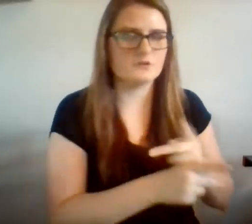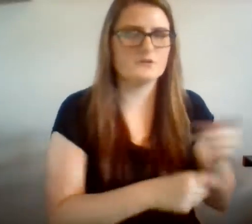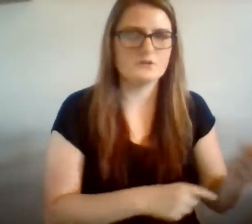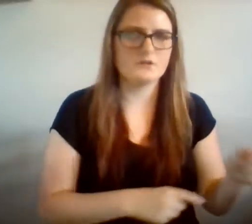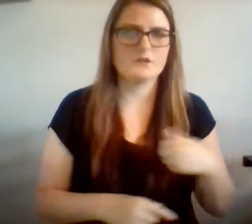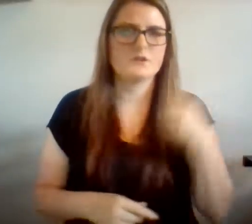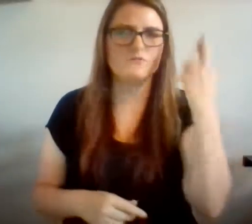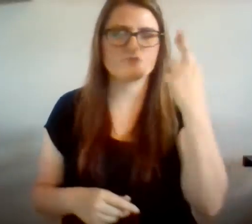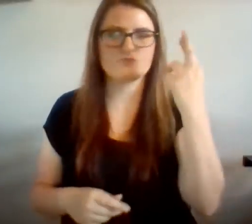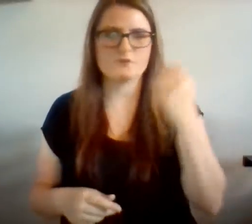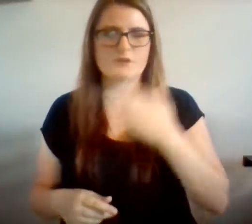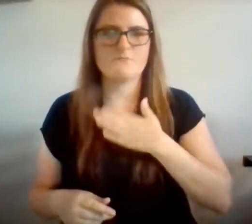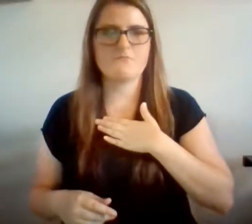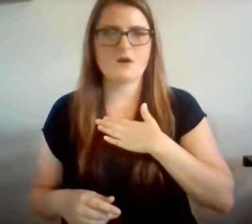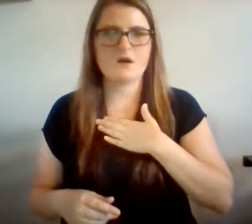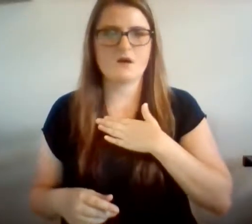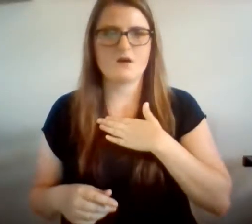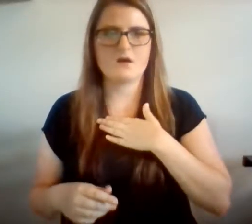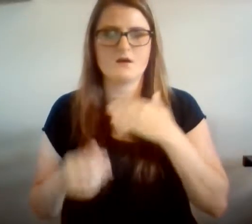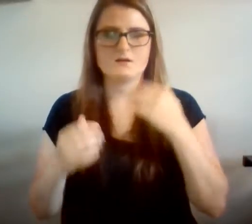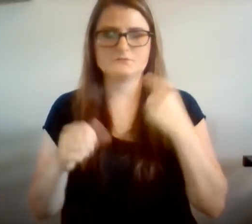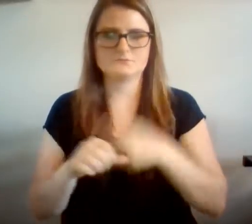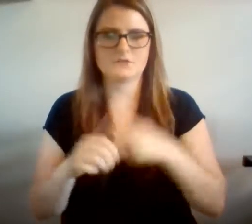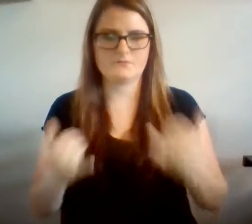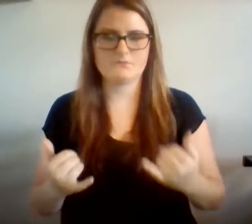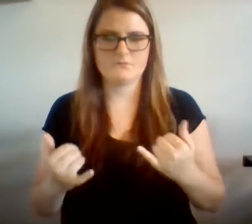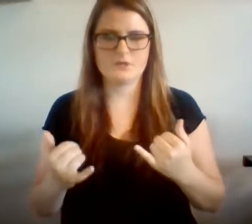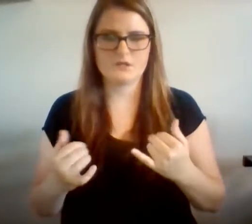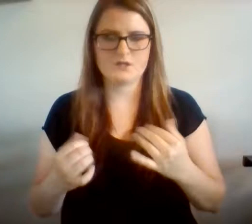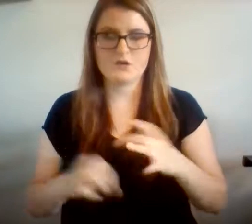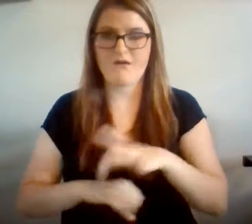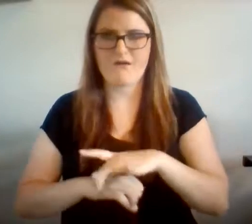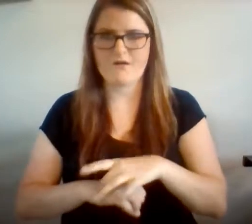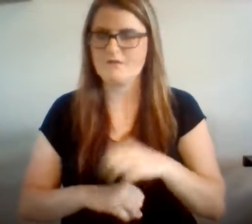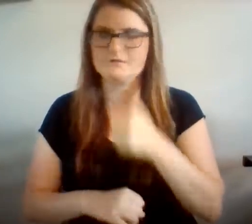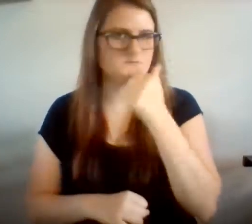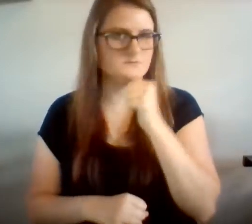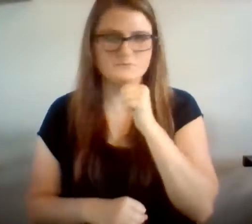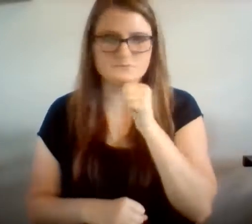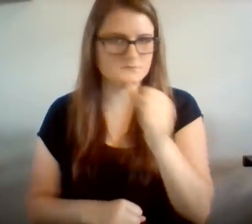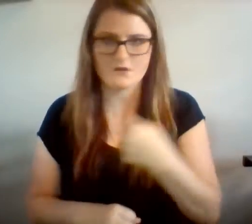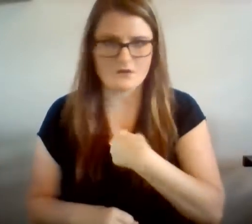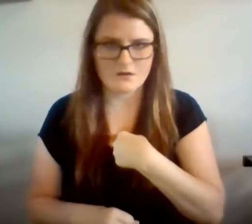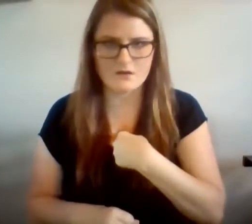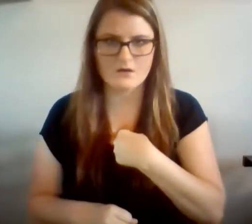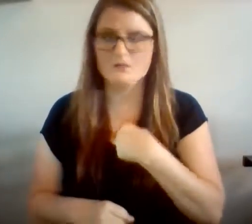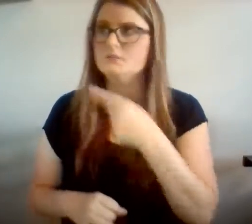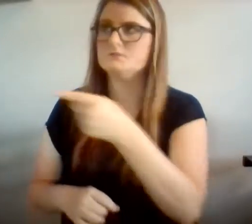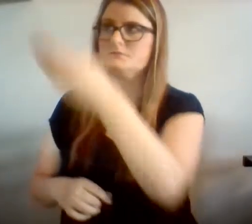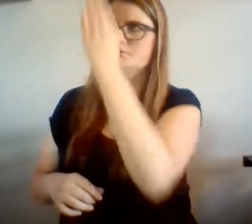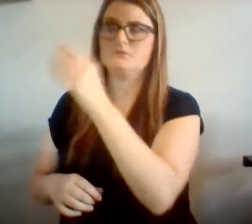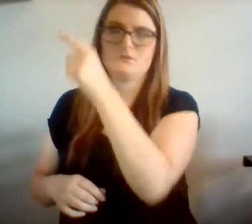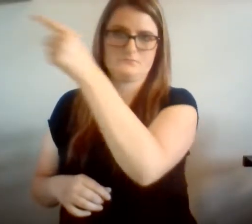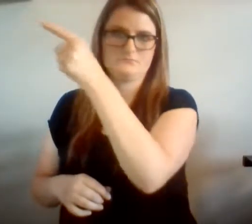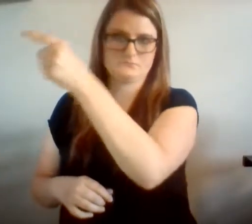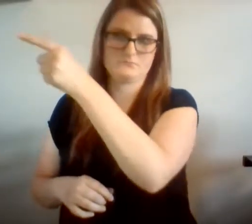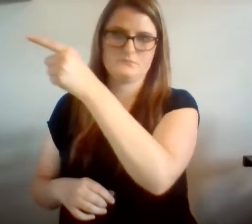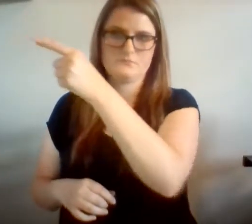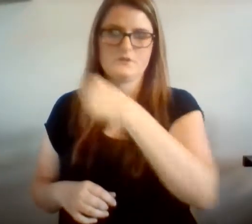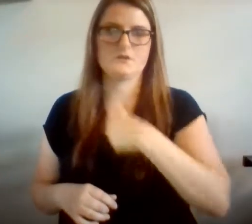assuming that I'll get to have more time later. This becomes really clear with kids where, when I was single and unmarried, there was more chance of me always having